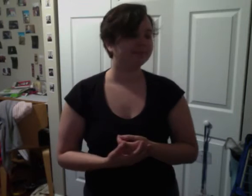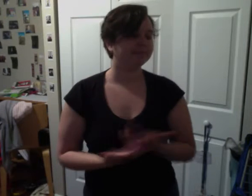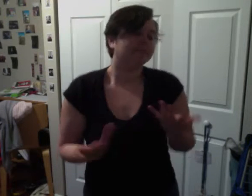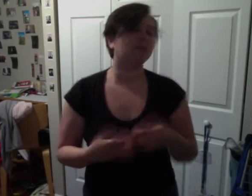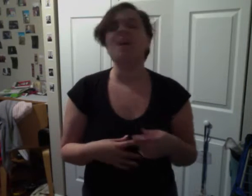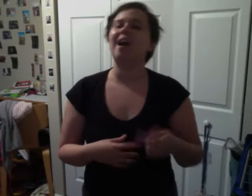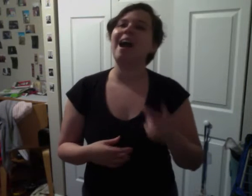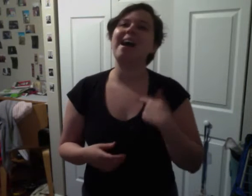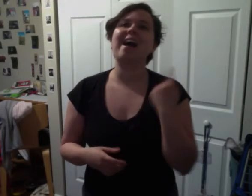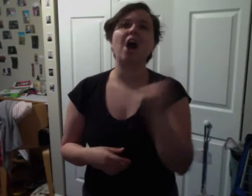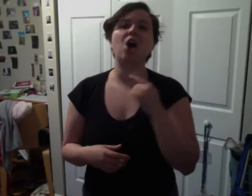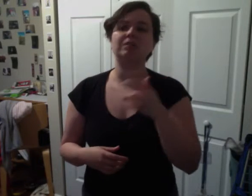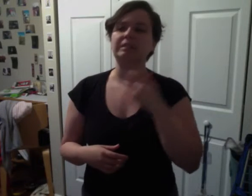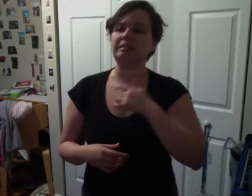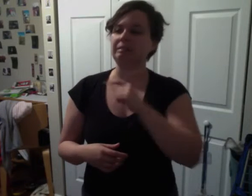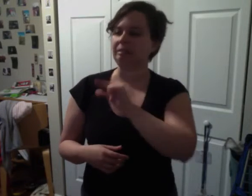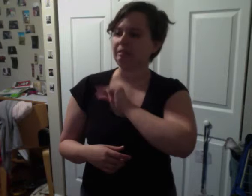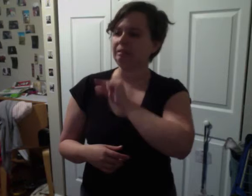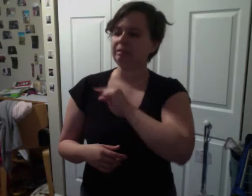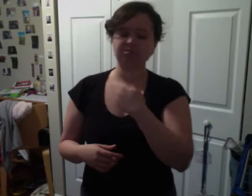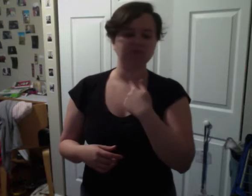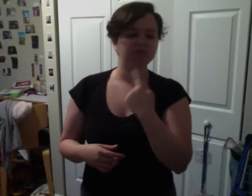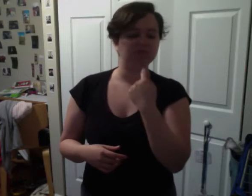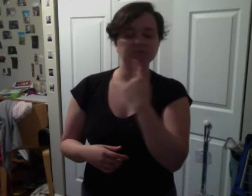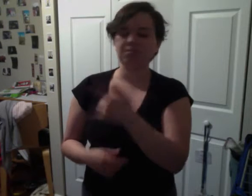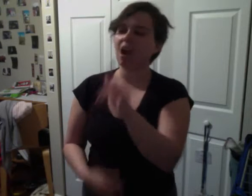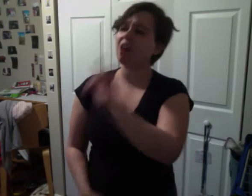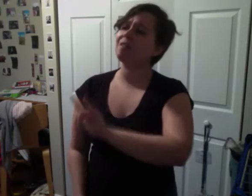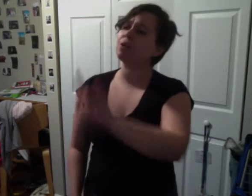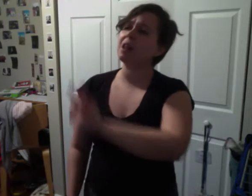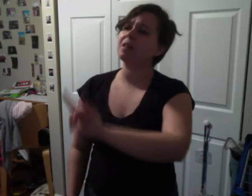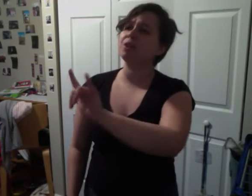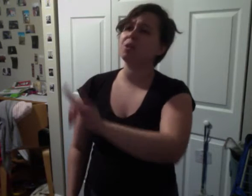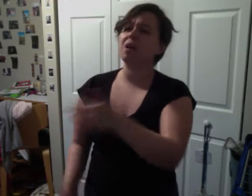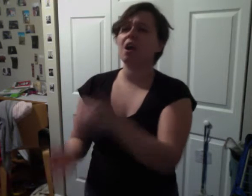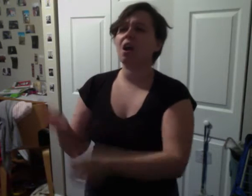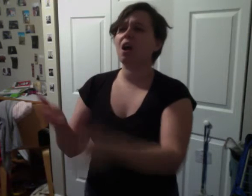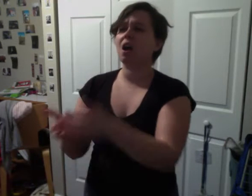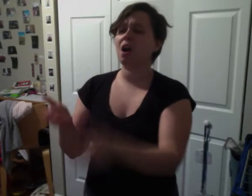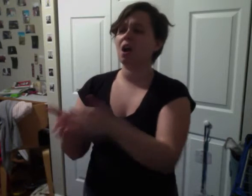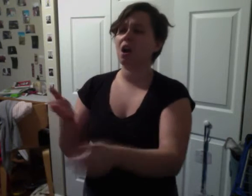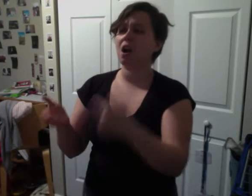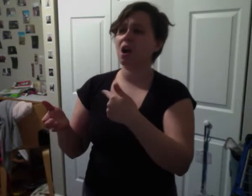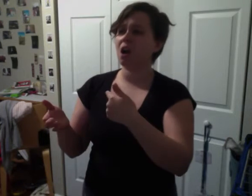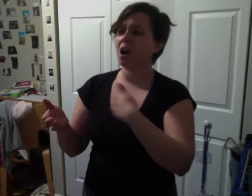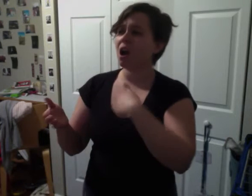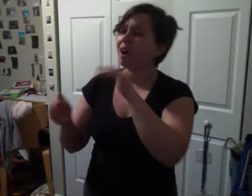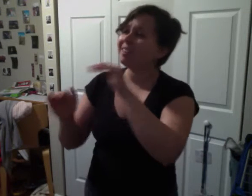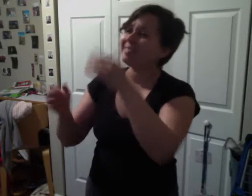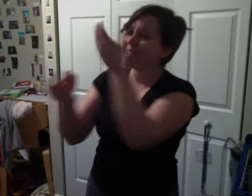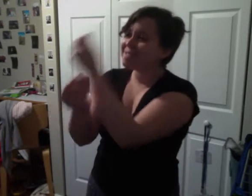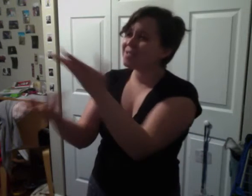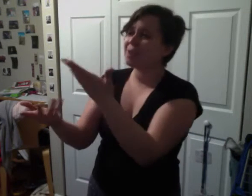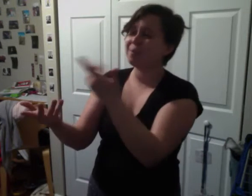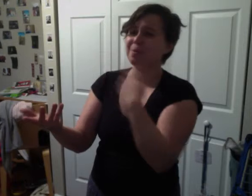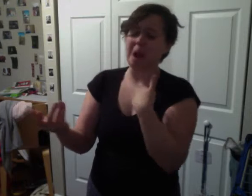say it so often. I say it to remind you that as dumpy as I am, it's coming from me. It's like hearing a beautiful song